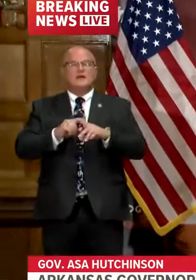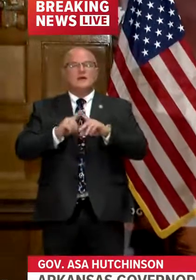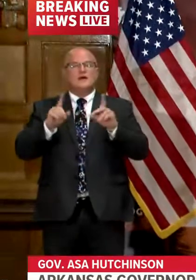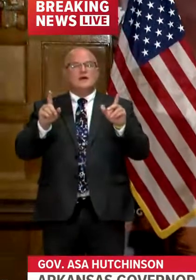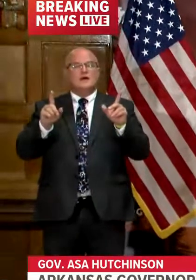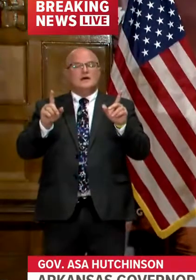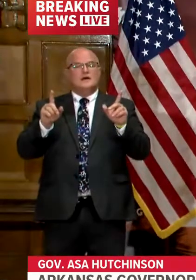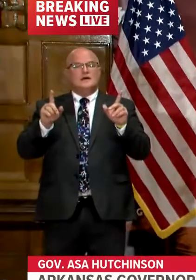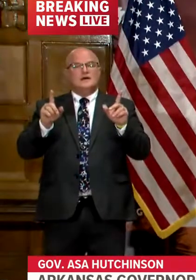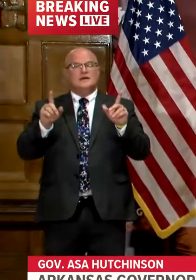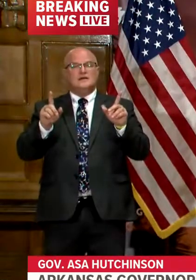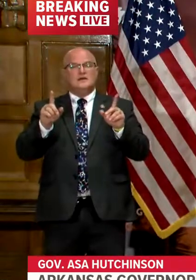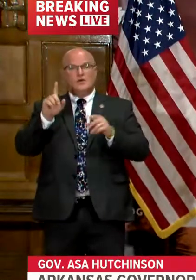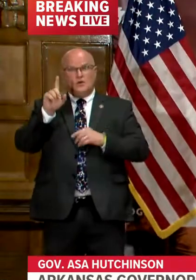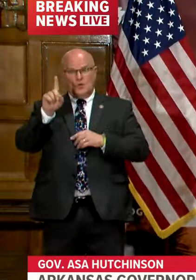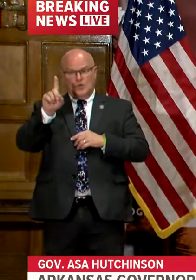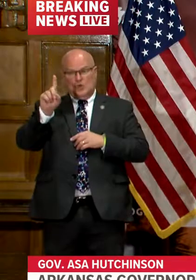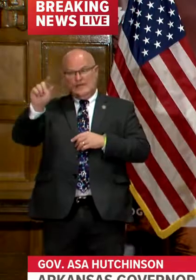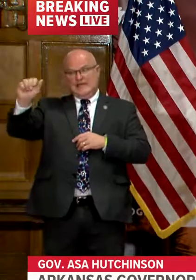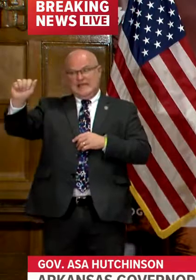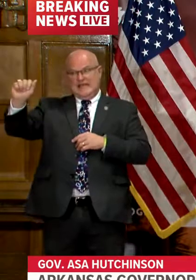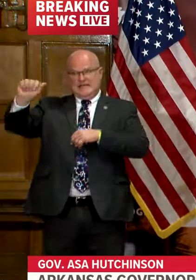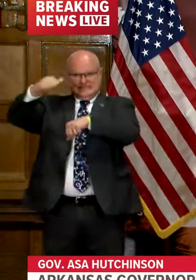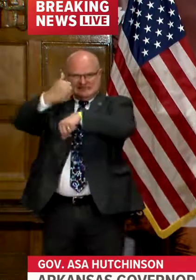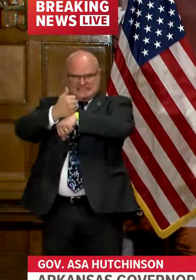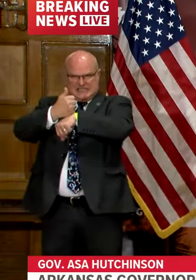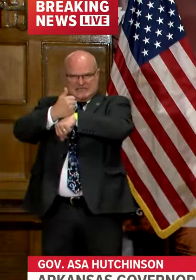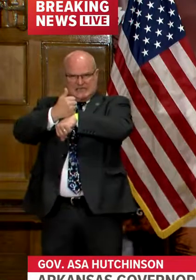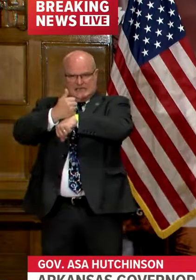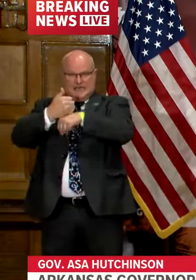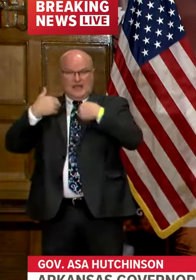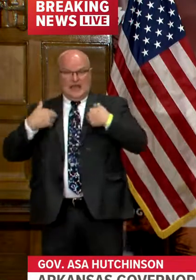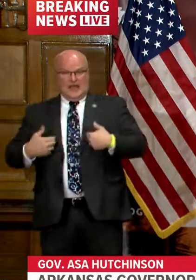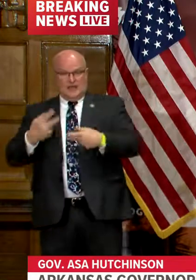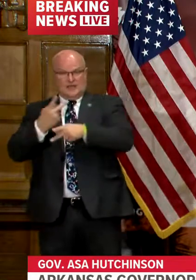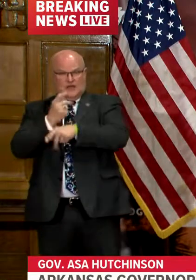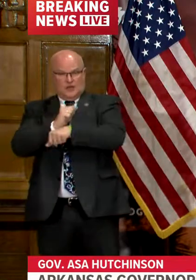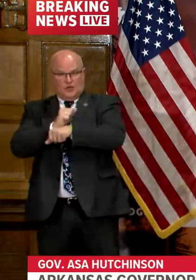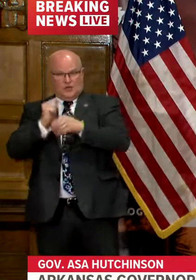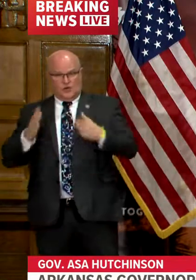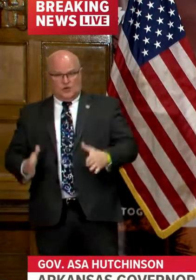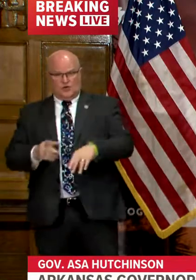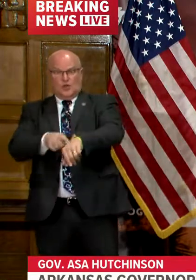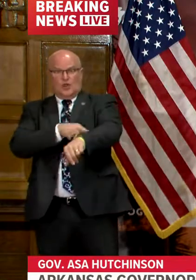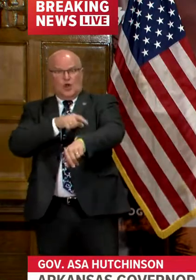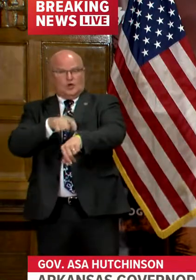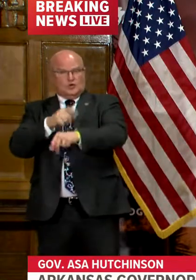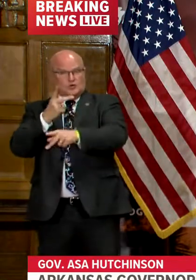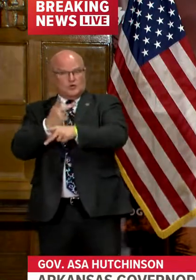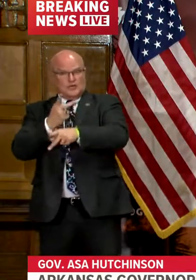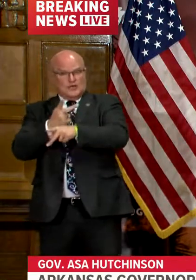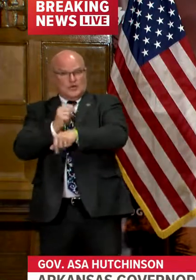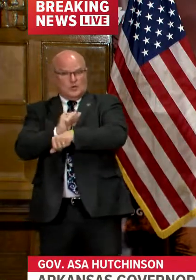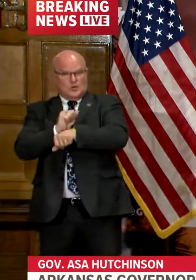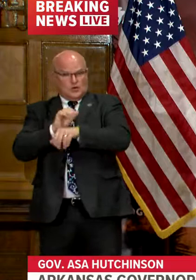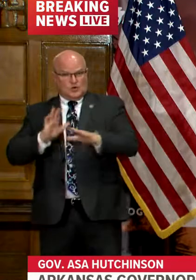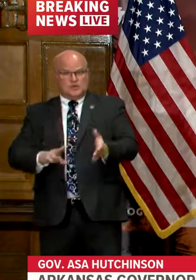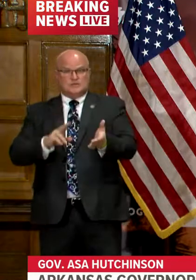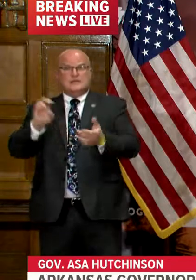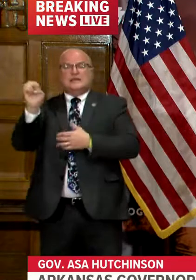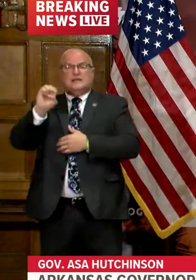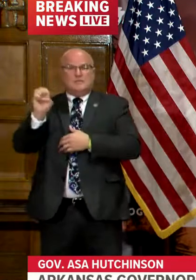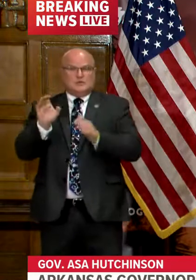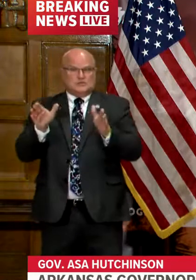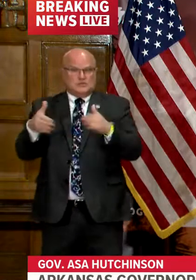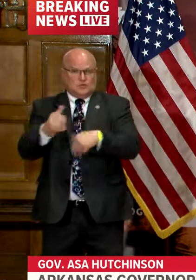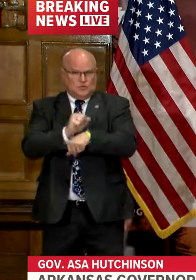the 1A is set, which is our healthcare workers, long-term care workers, our